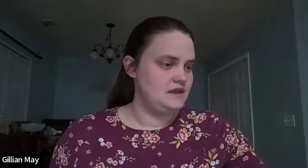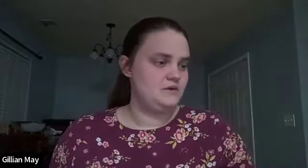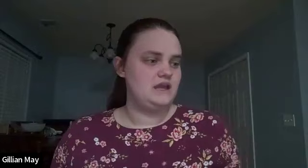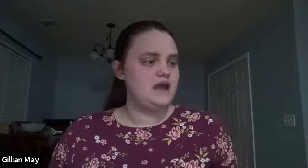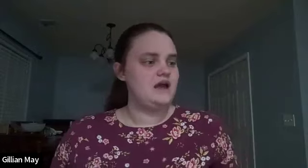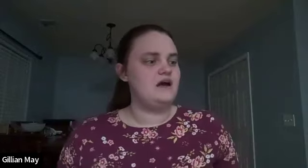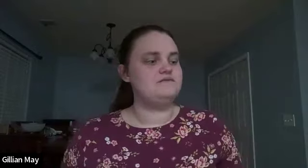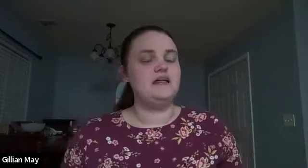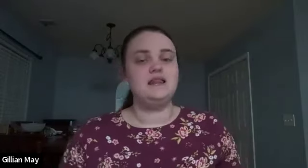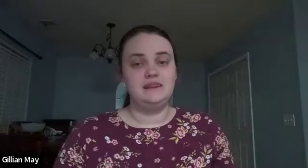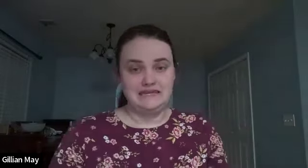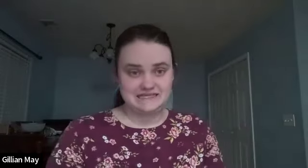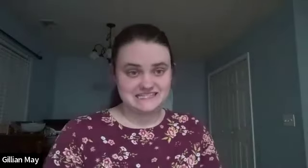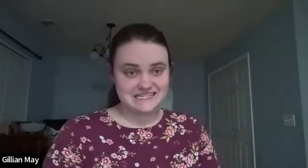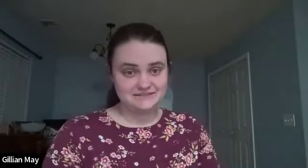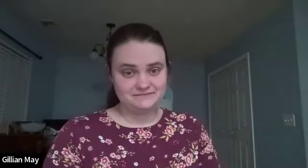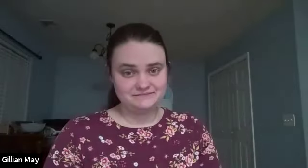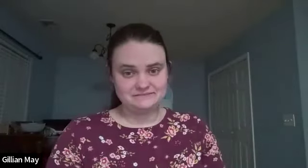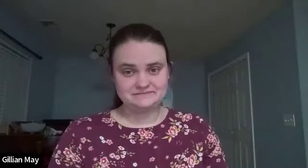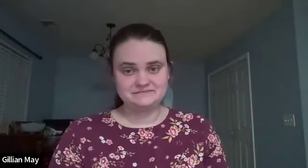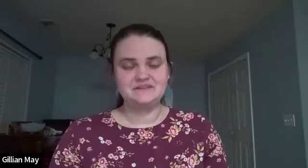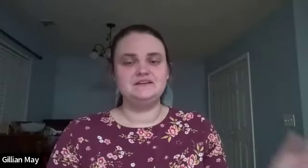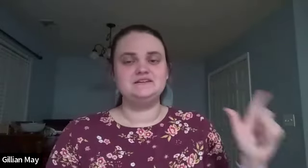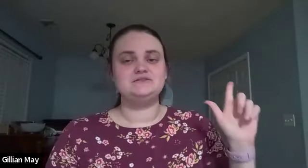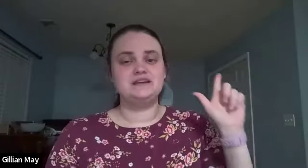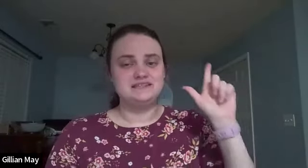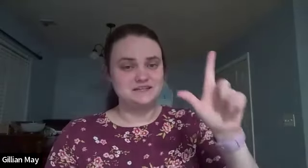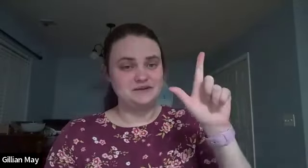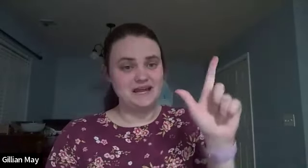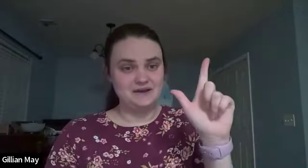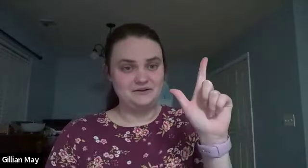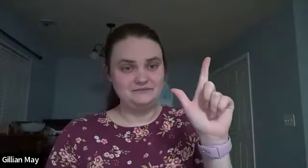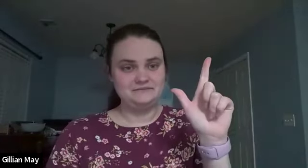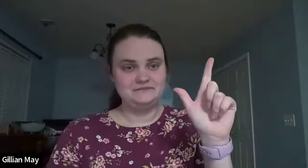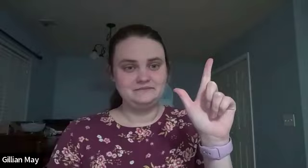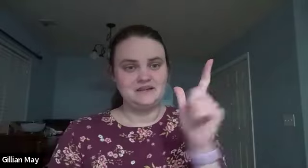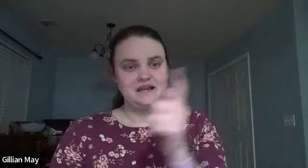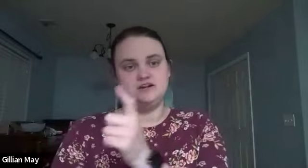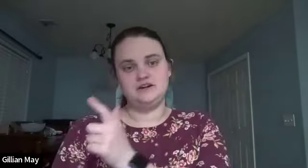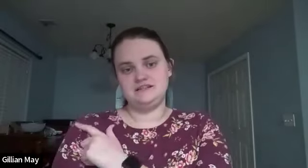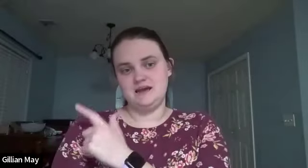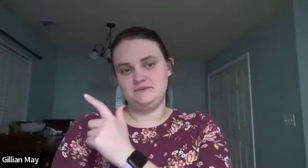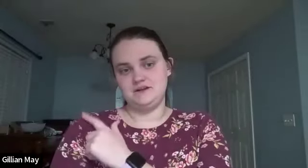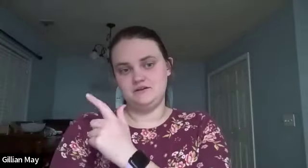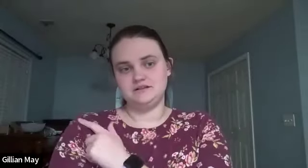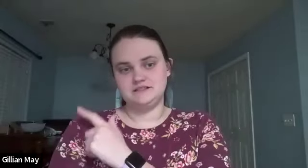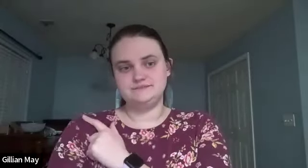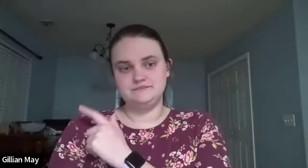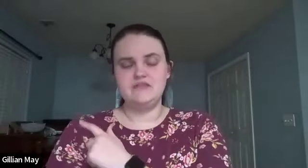Then we have lazy. So lazy is going to be an L, and you're going to tap it across. And this